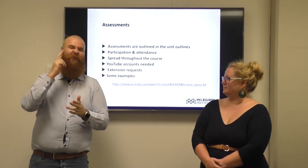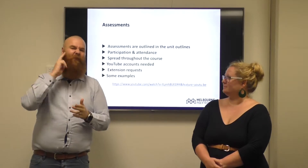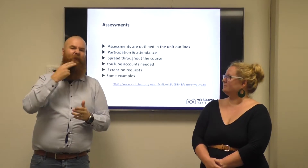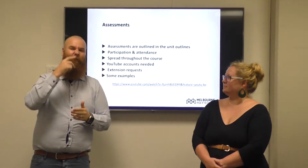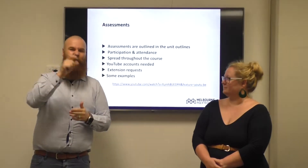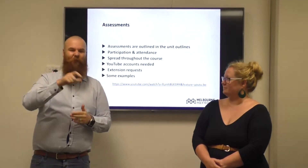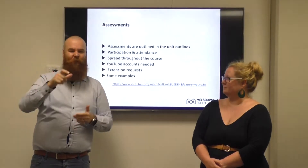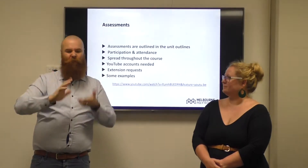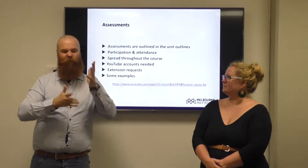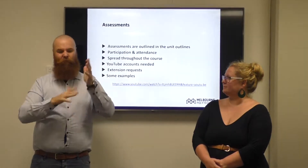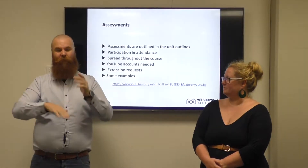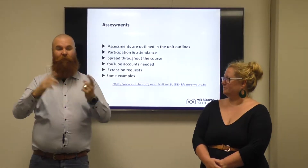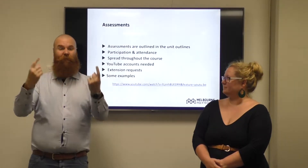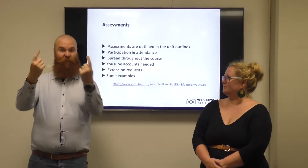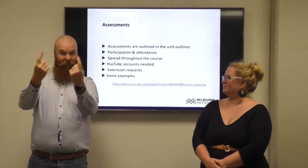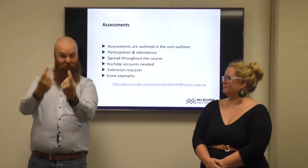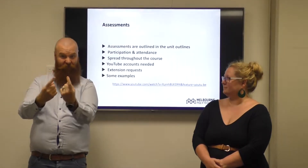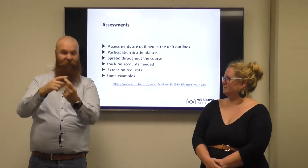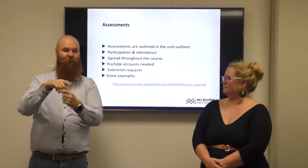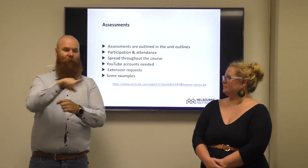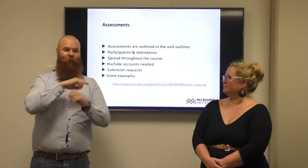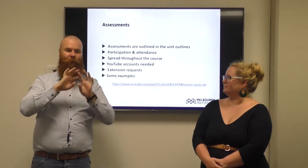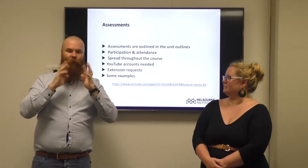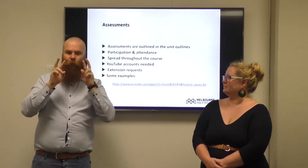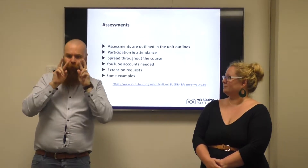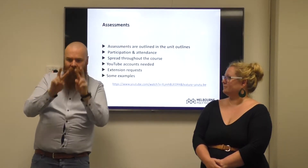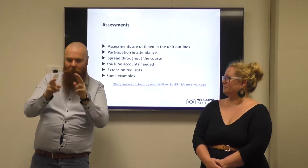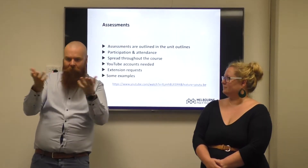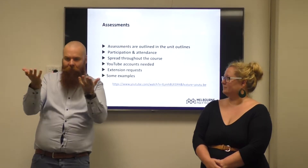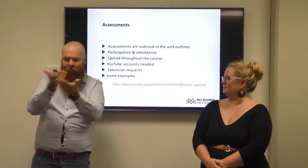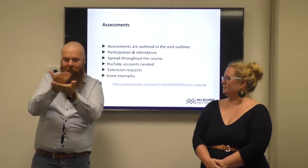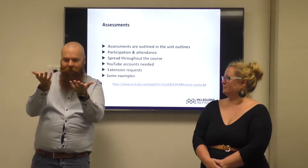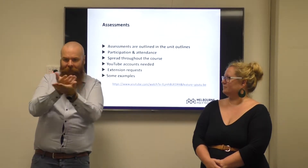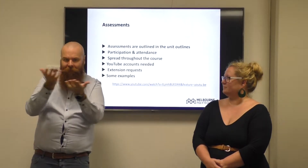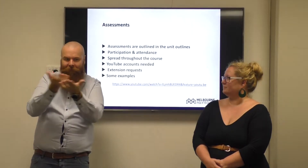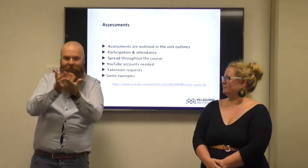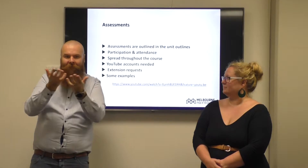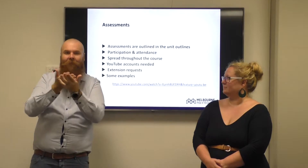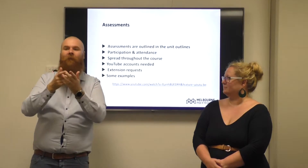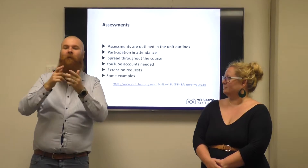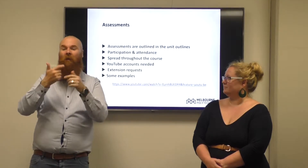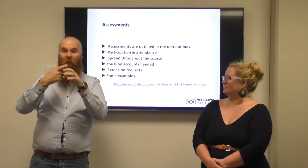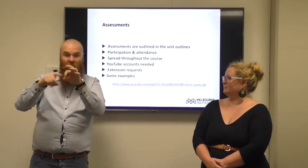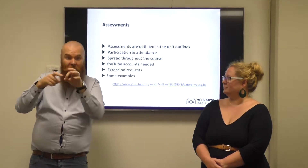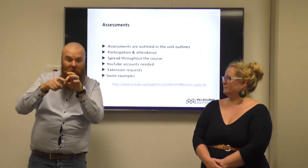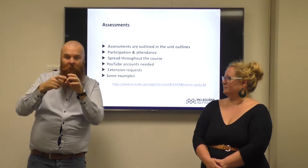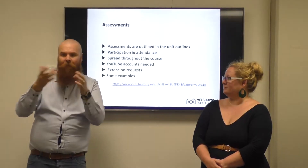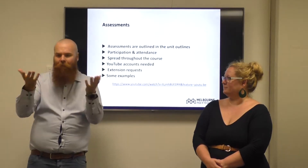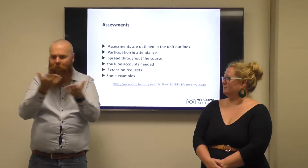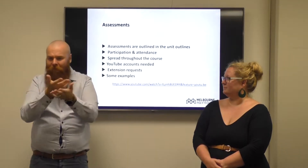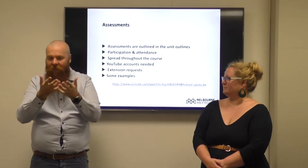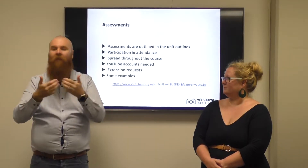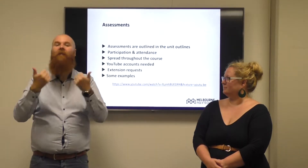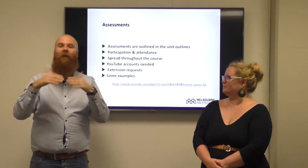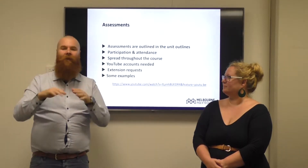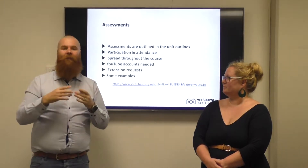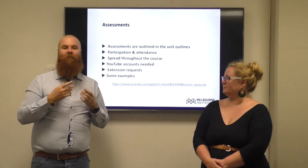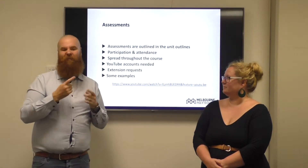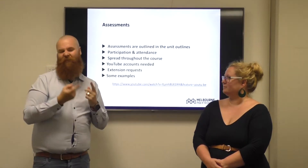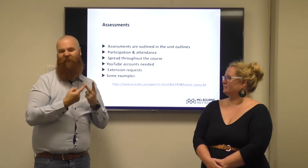place through live discussions, watching deaf people coming in. You'd watch a discussion between two deaf people, or you might answer questions about